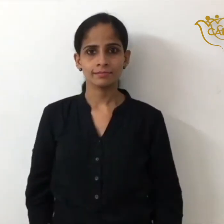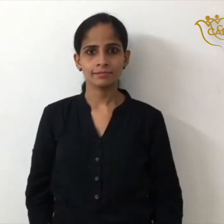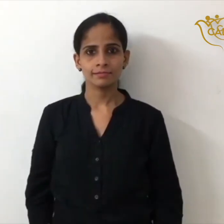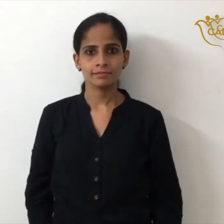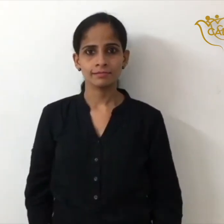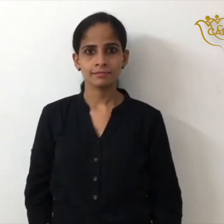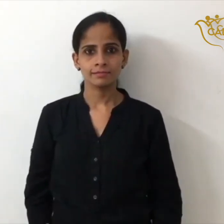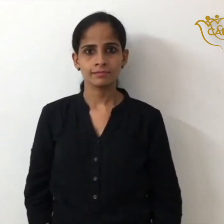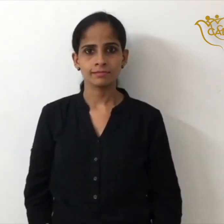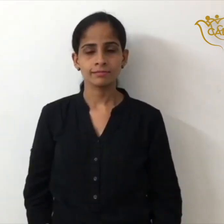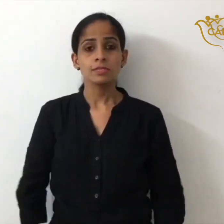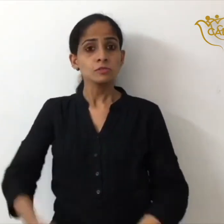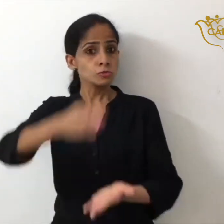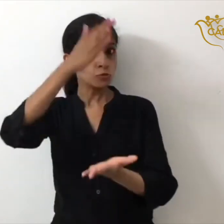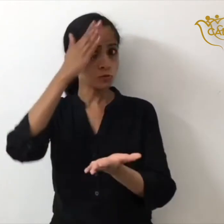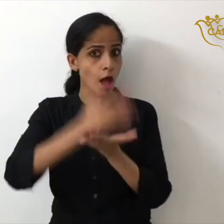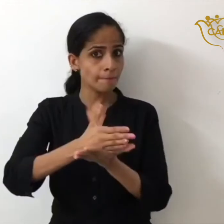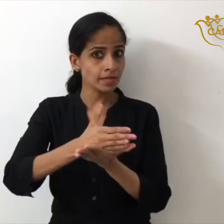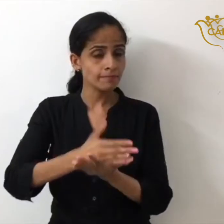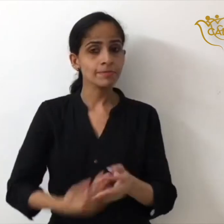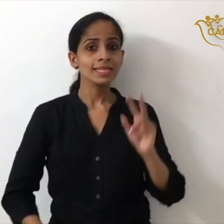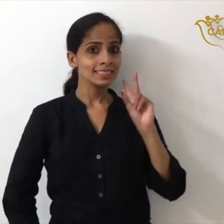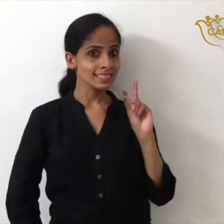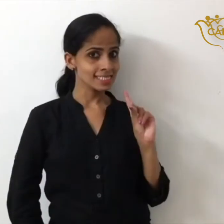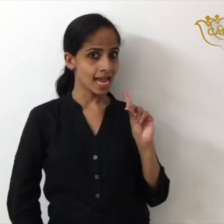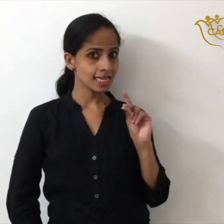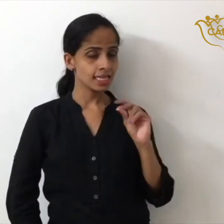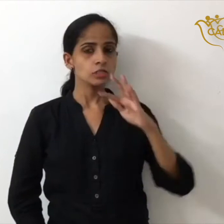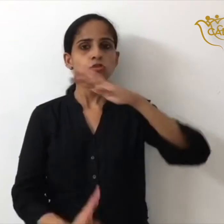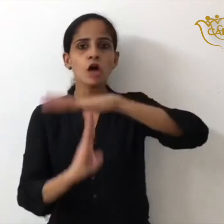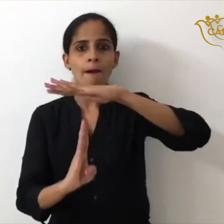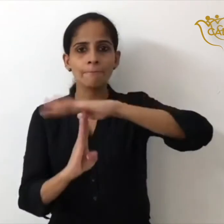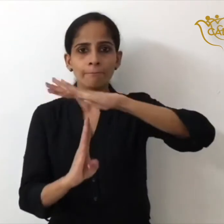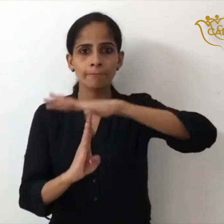stop another sign is this